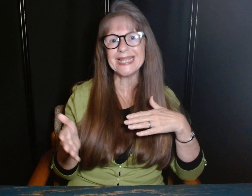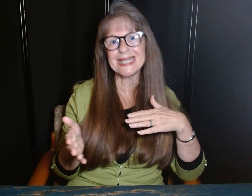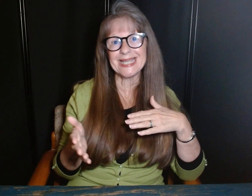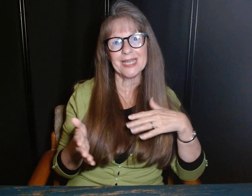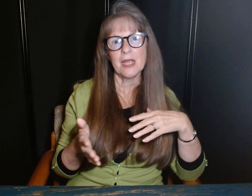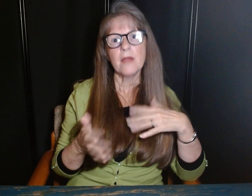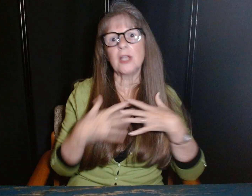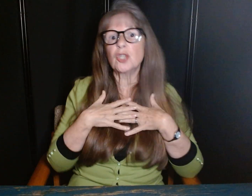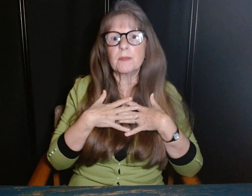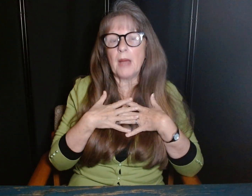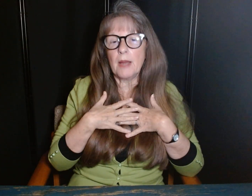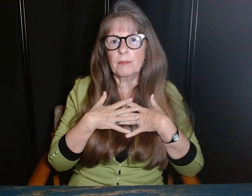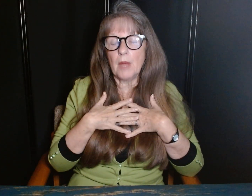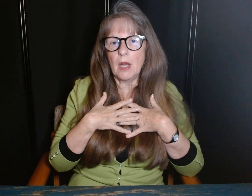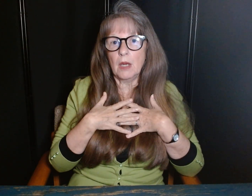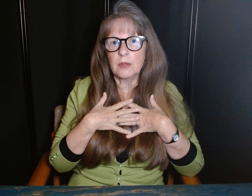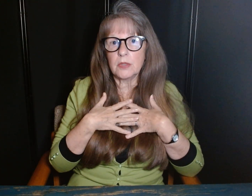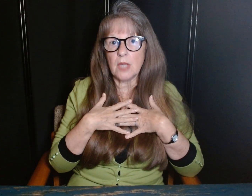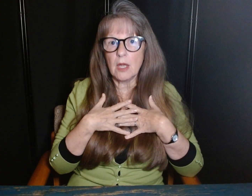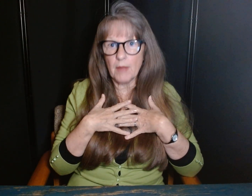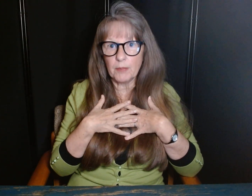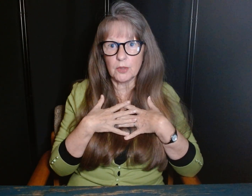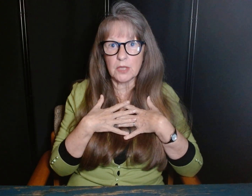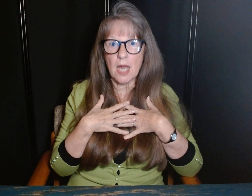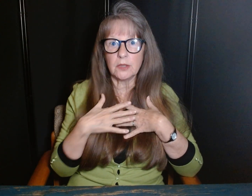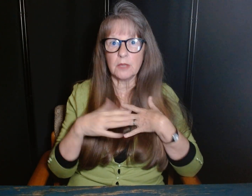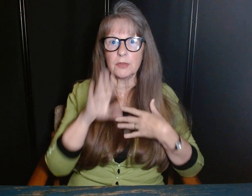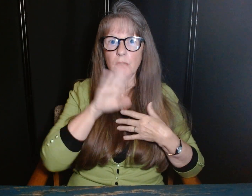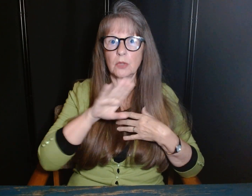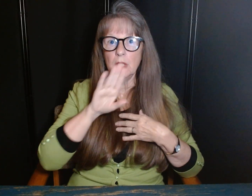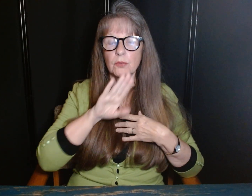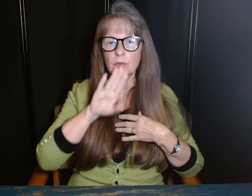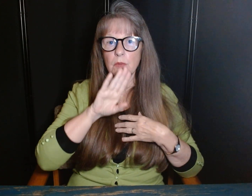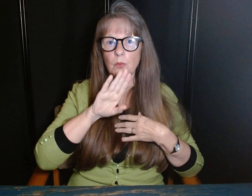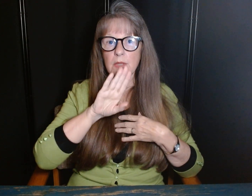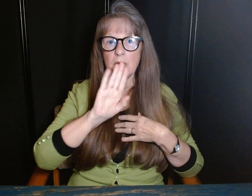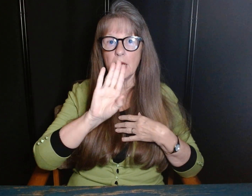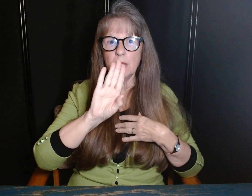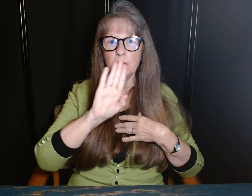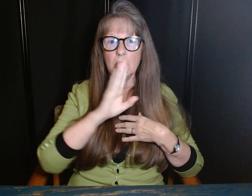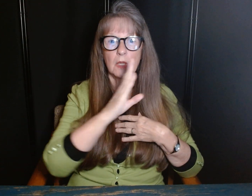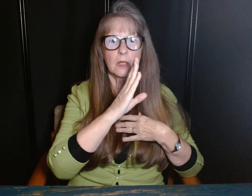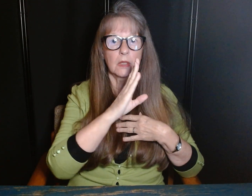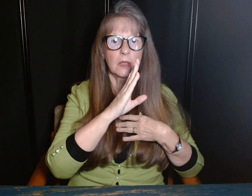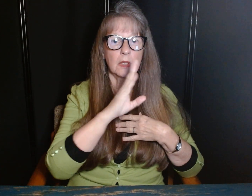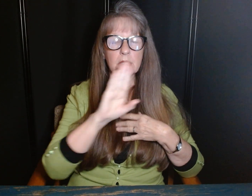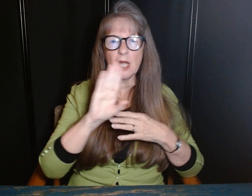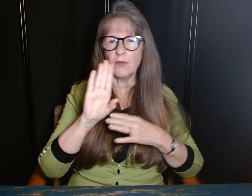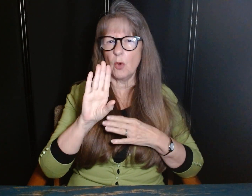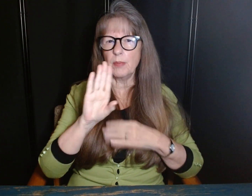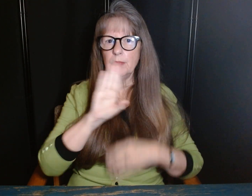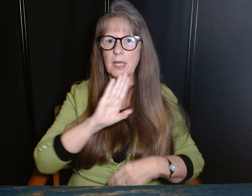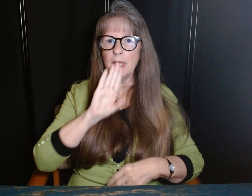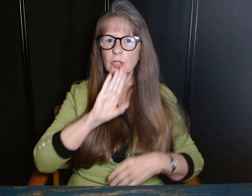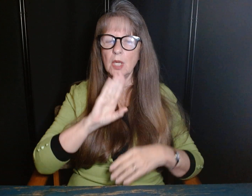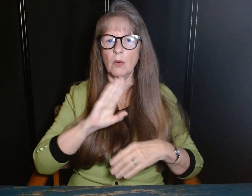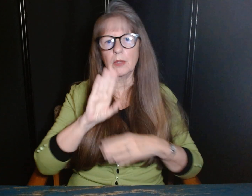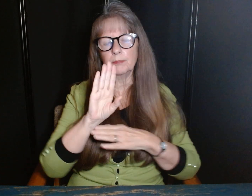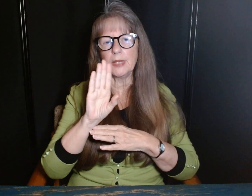intensity. That's just my style, my personality. But so you can either do it one time, It's kind of an open B hand shape, or B hand